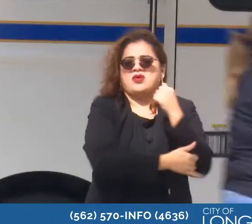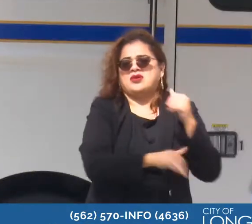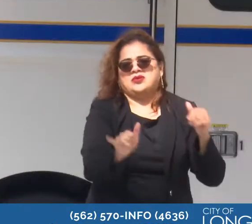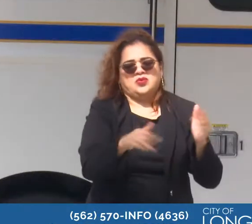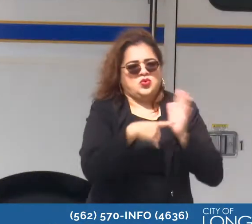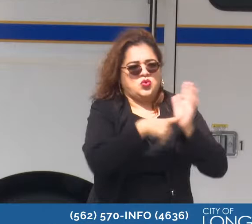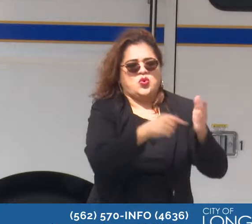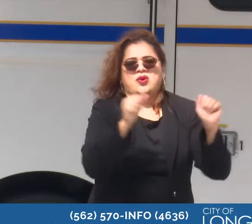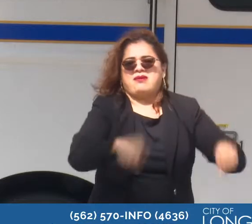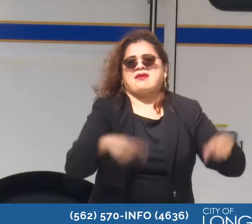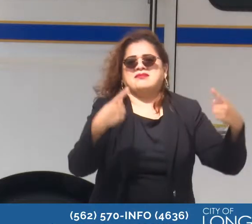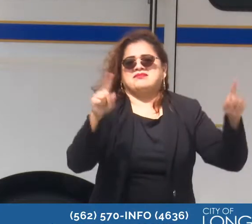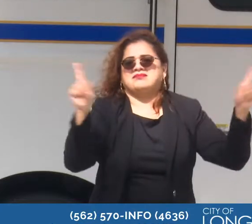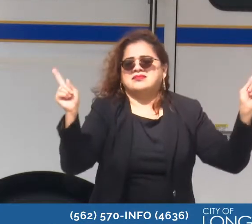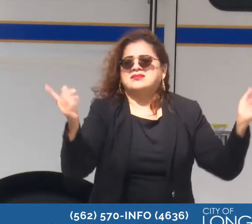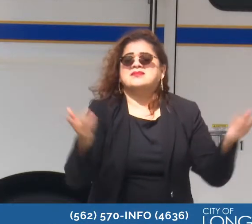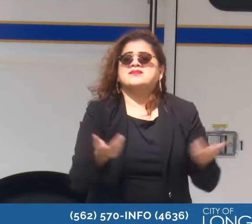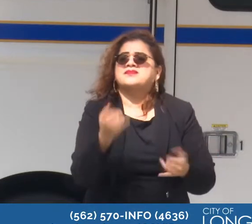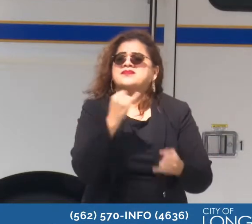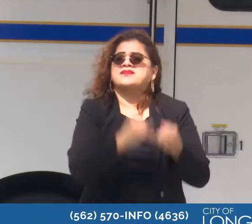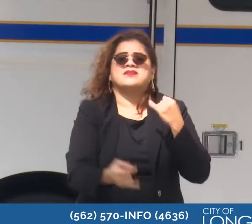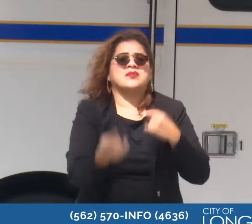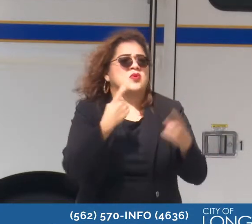Is there any final questions before we wrap up?